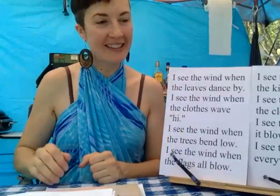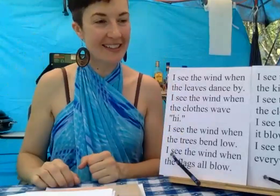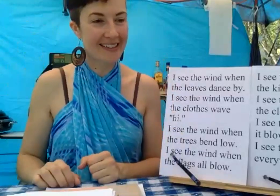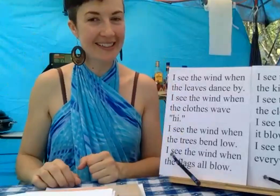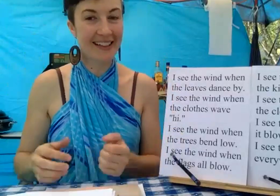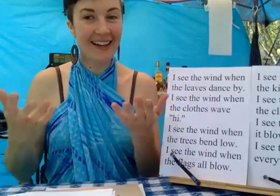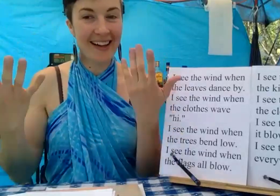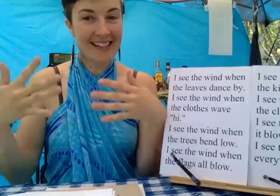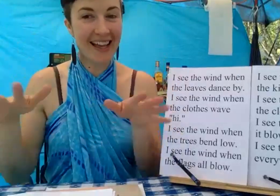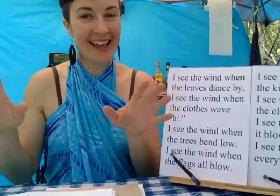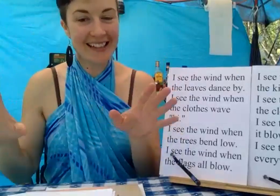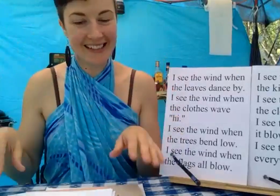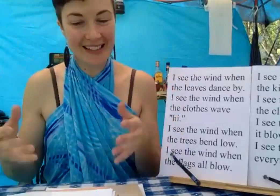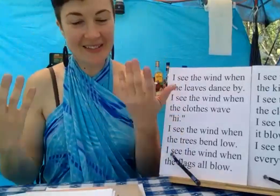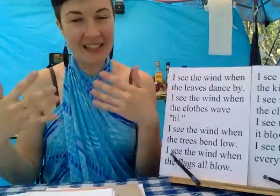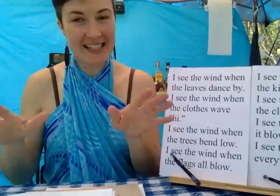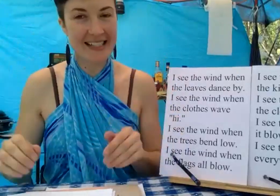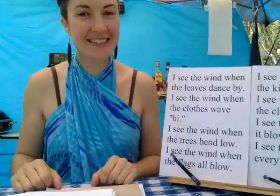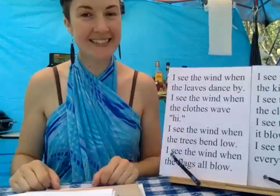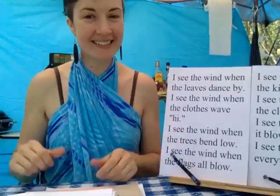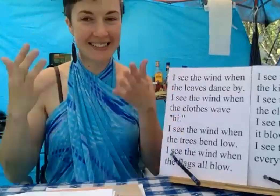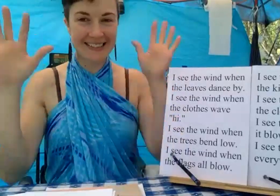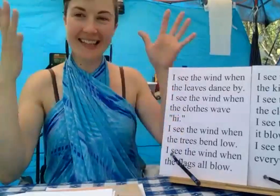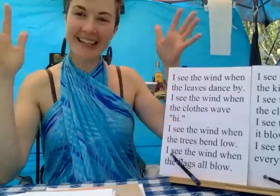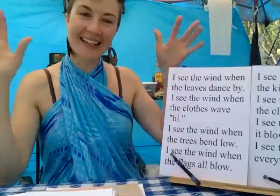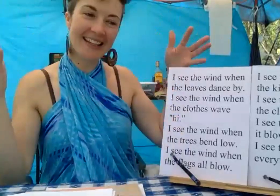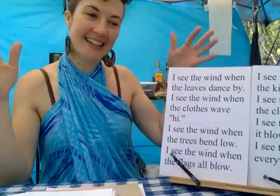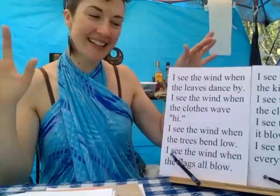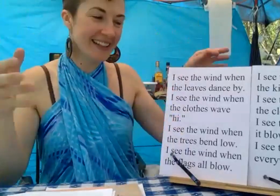everywhere. All done with that song. Yay!